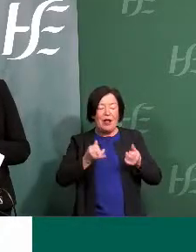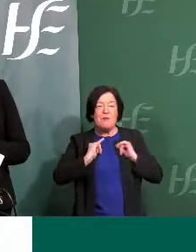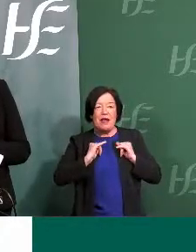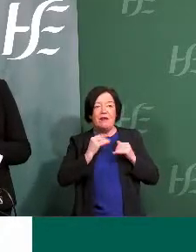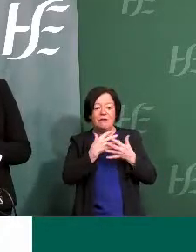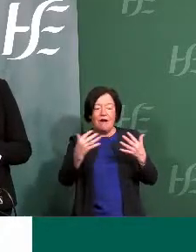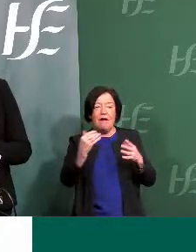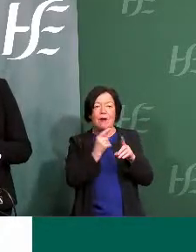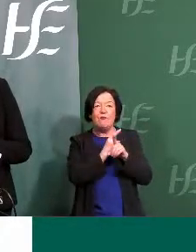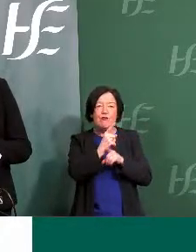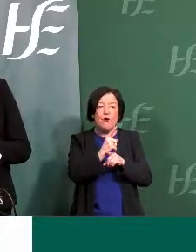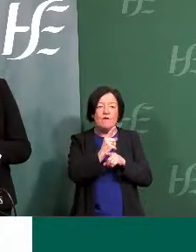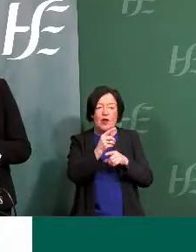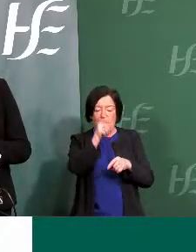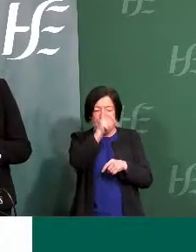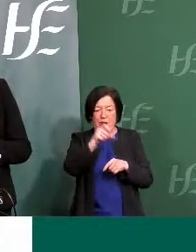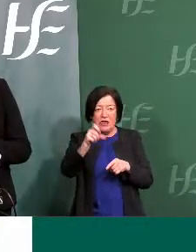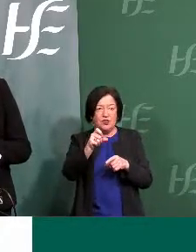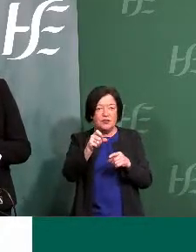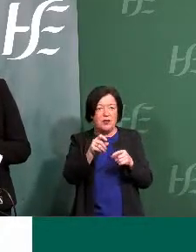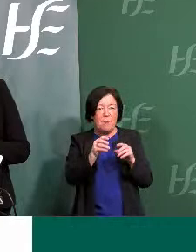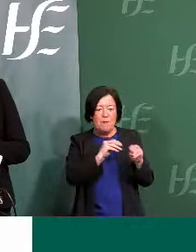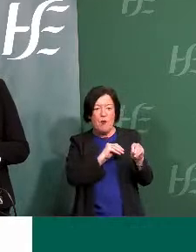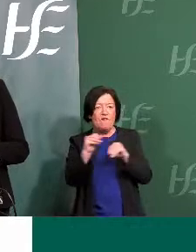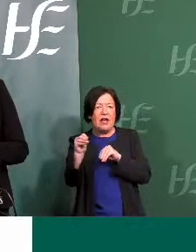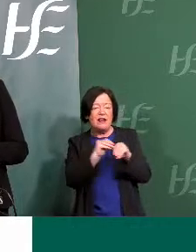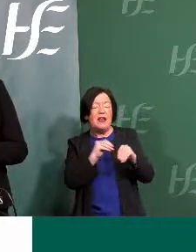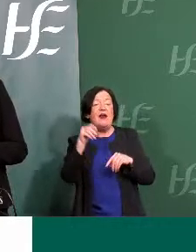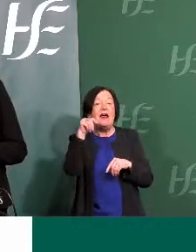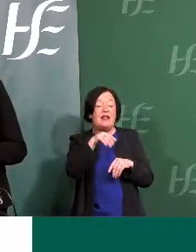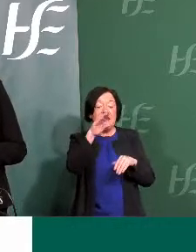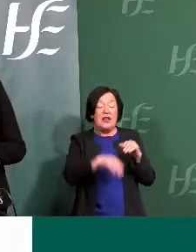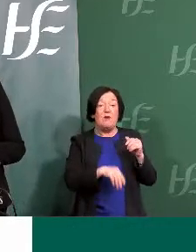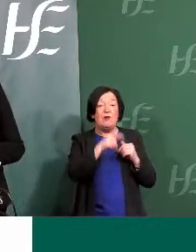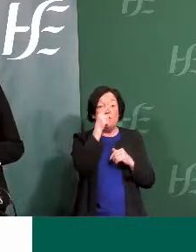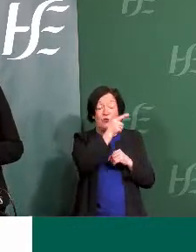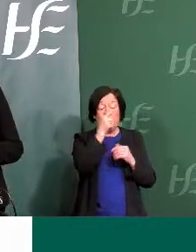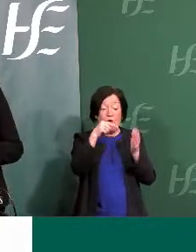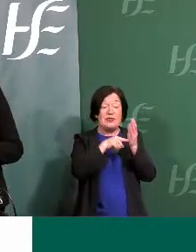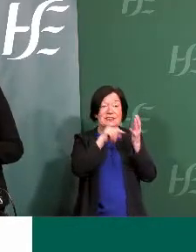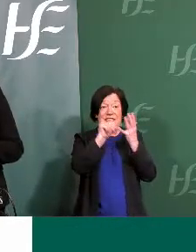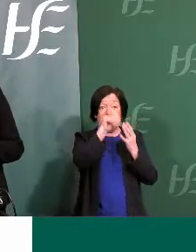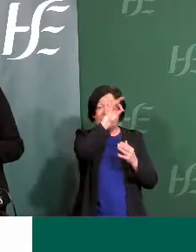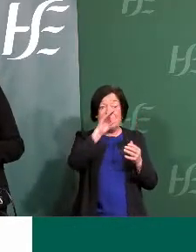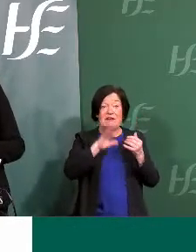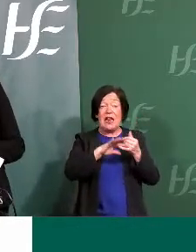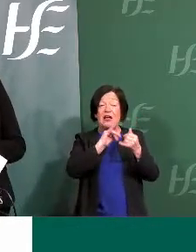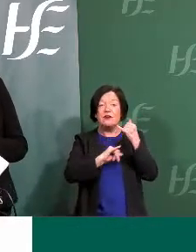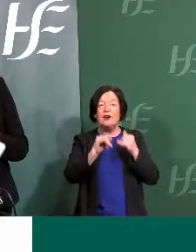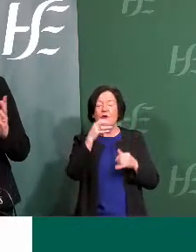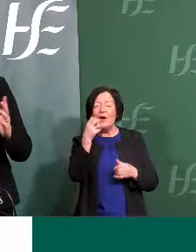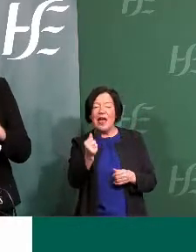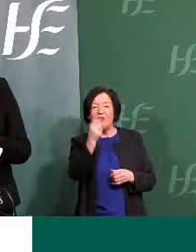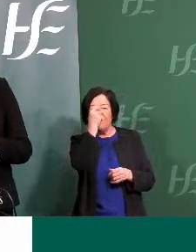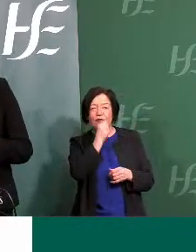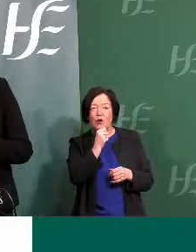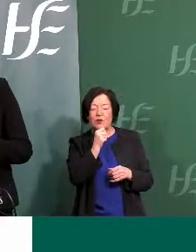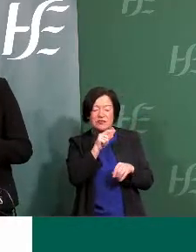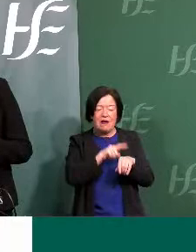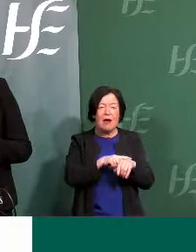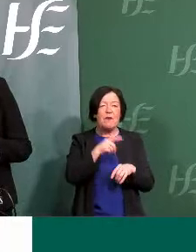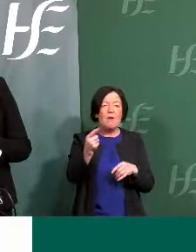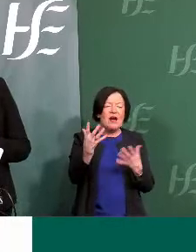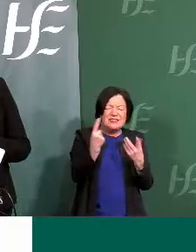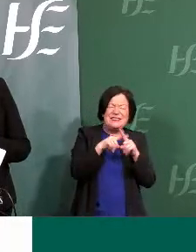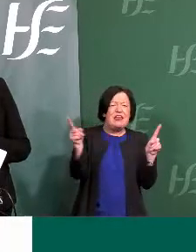much improved patient flow, and that is down 13.6% on 2019 when we had the flu season. So we might ask, what's different in